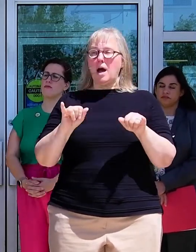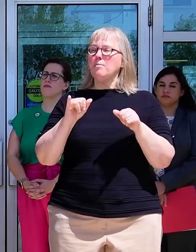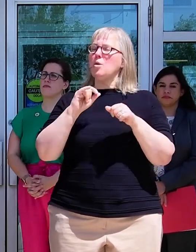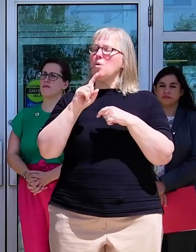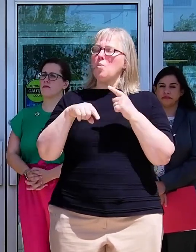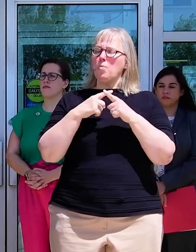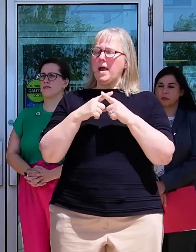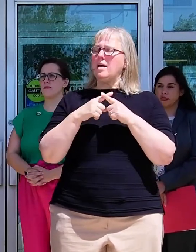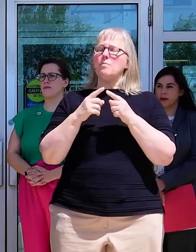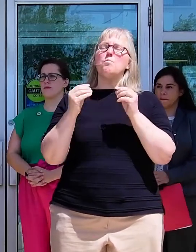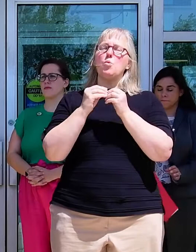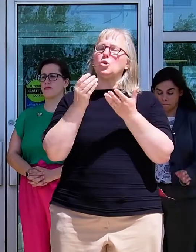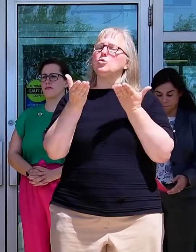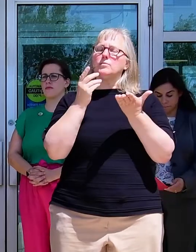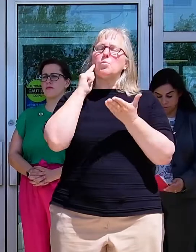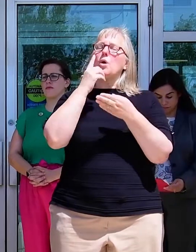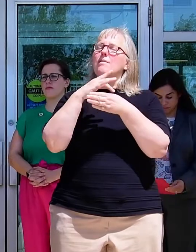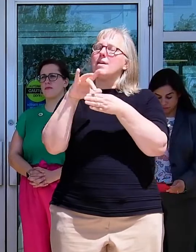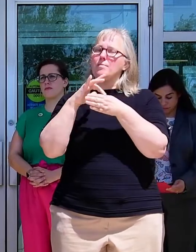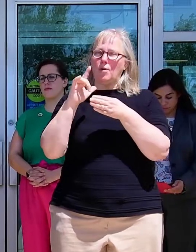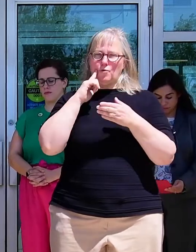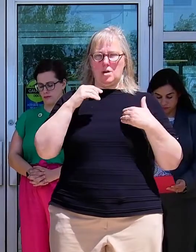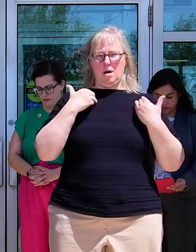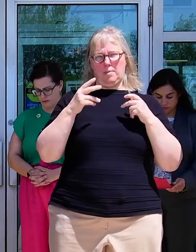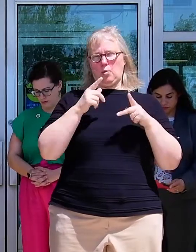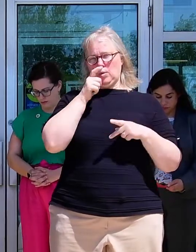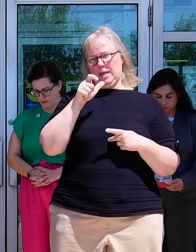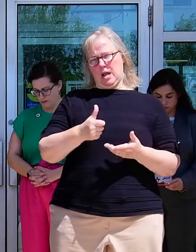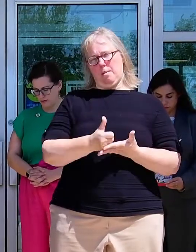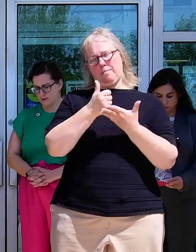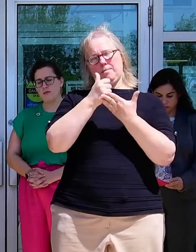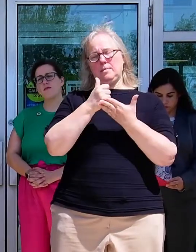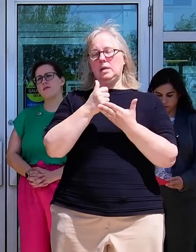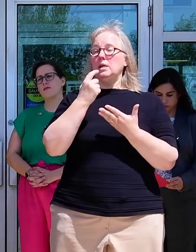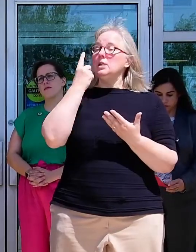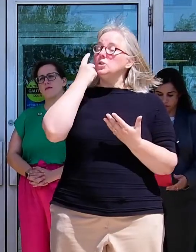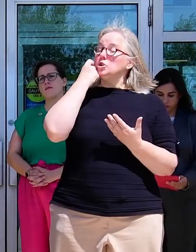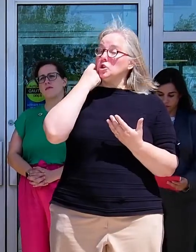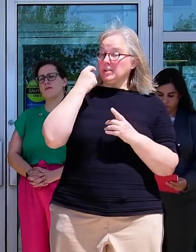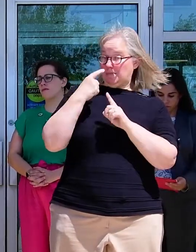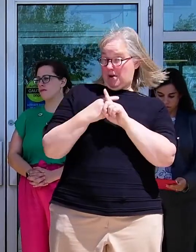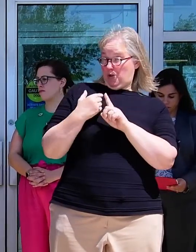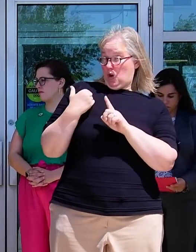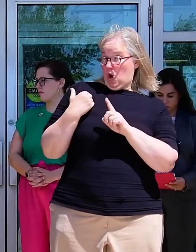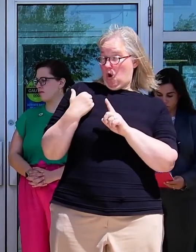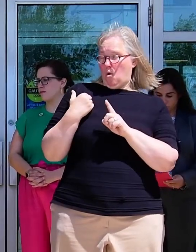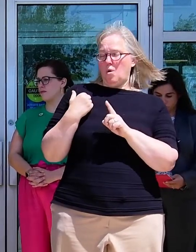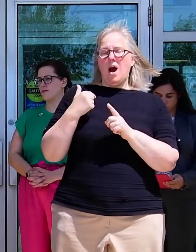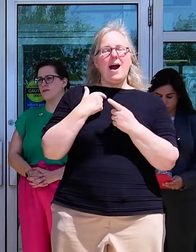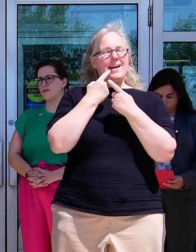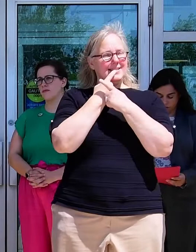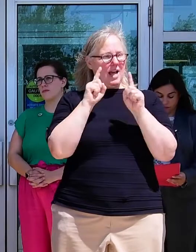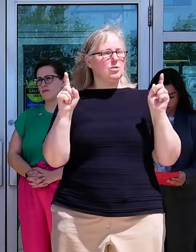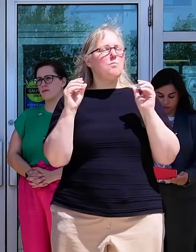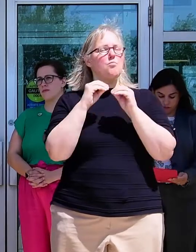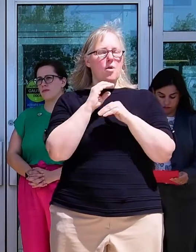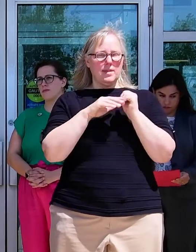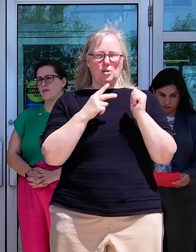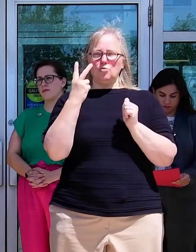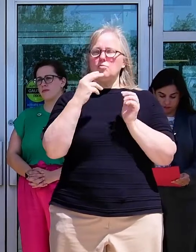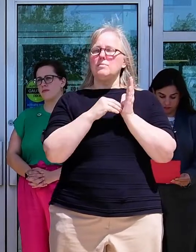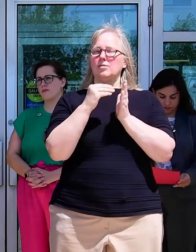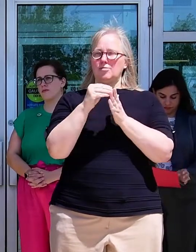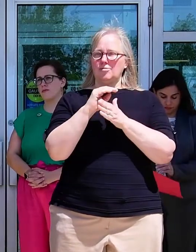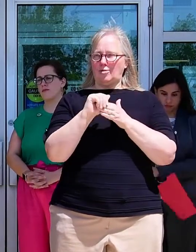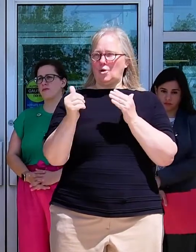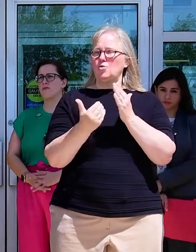available for our young people who need that help. Just last month, I announced more than $2 million in